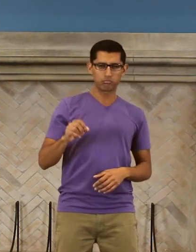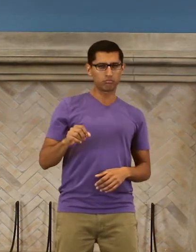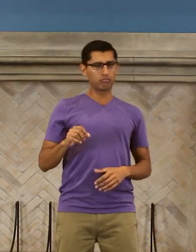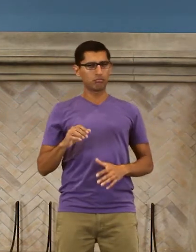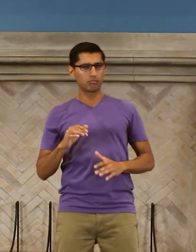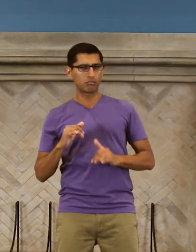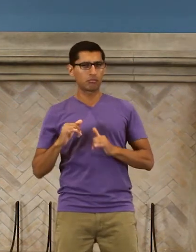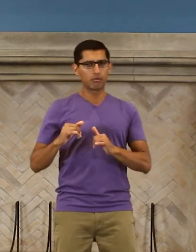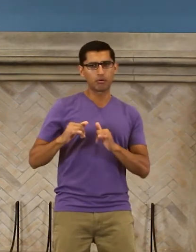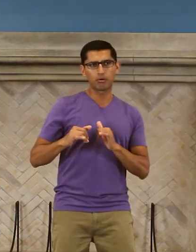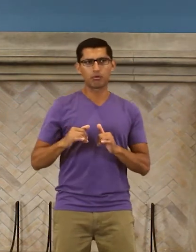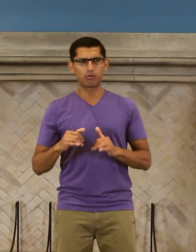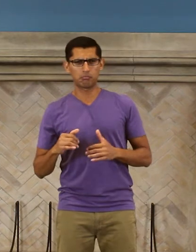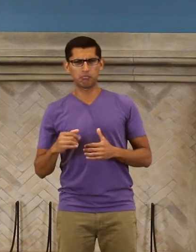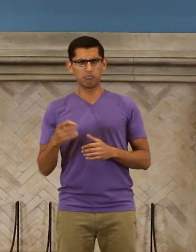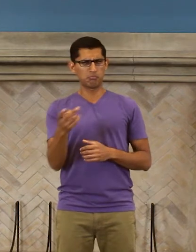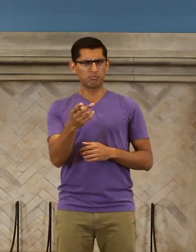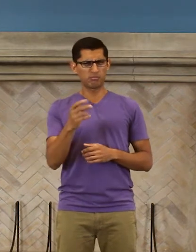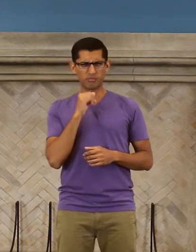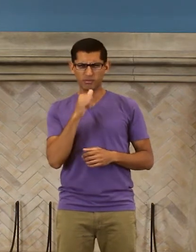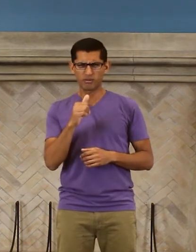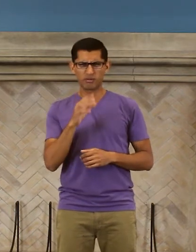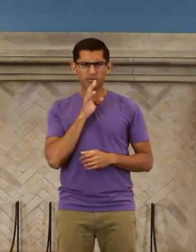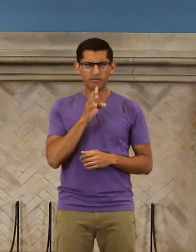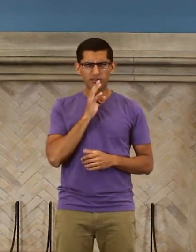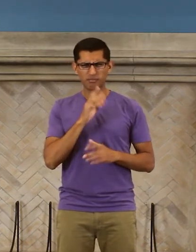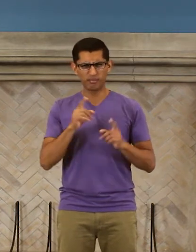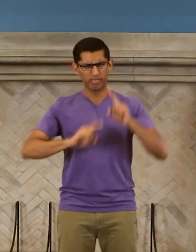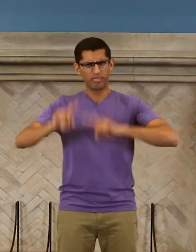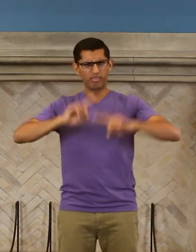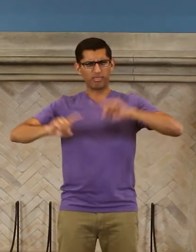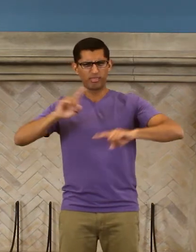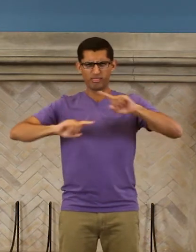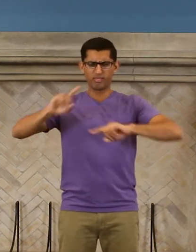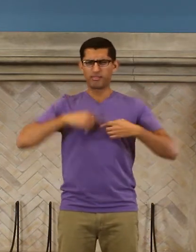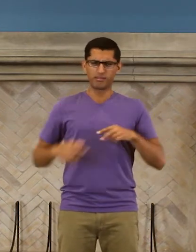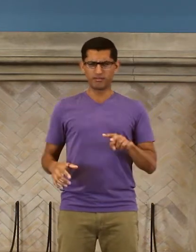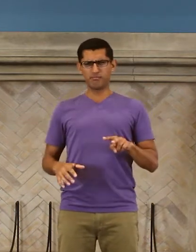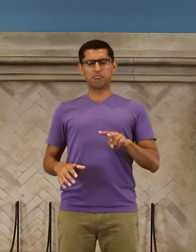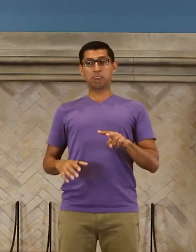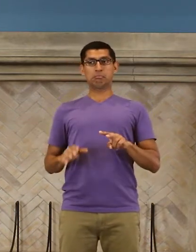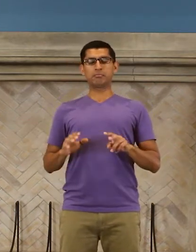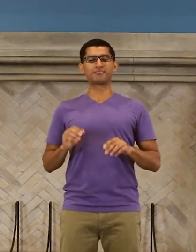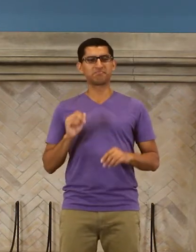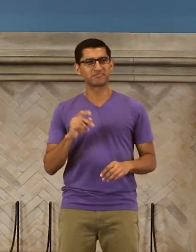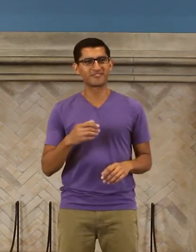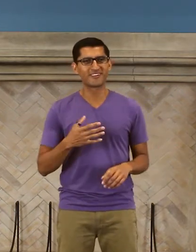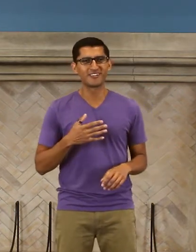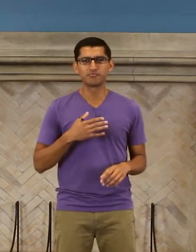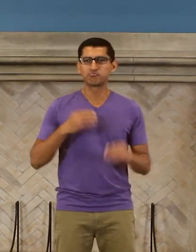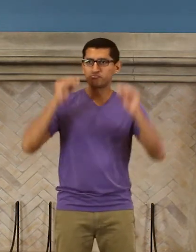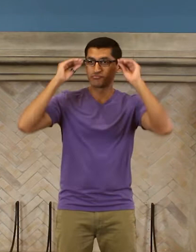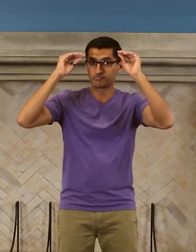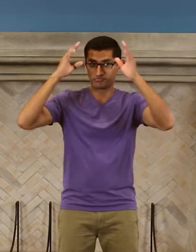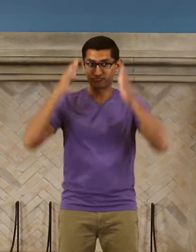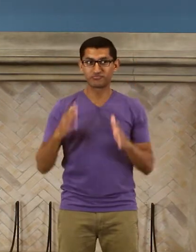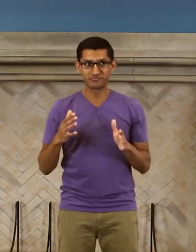too. Maybe we're kind of the same. And they don't speak, they gesture. Okay.